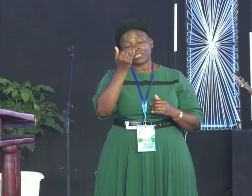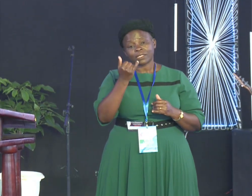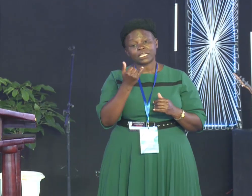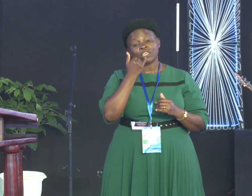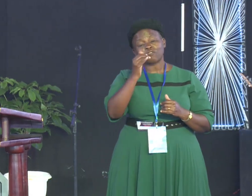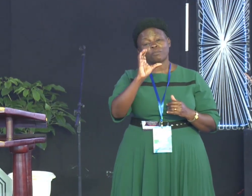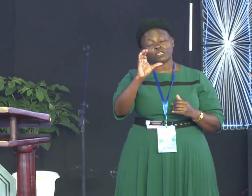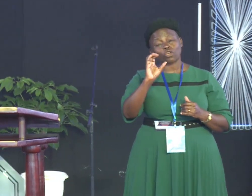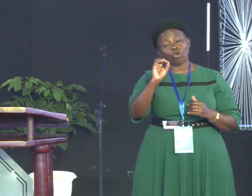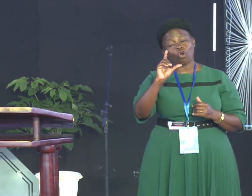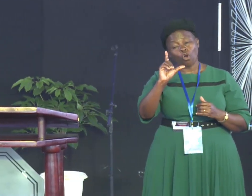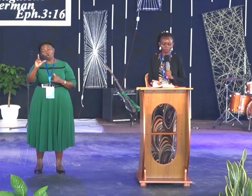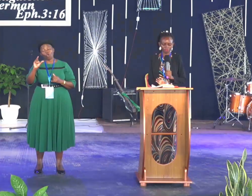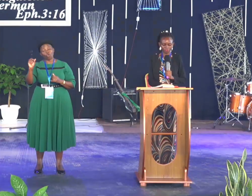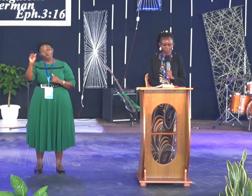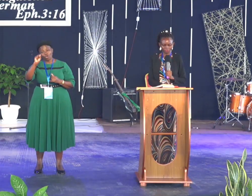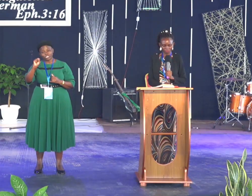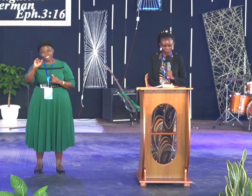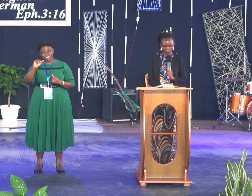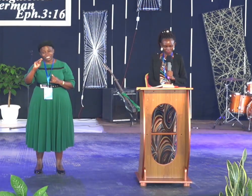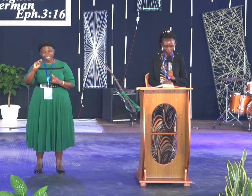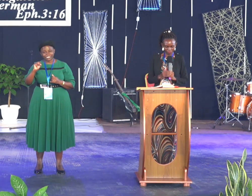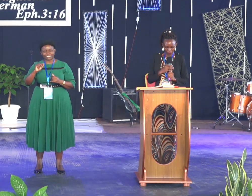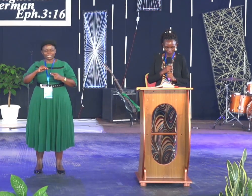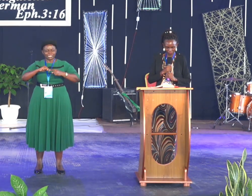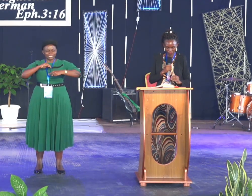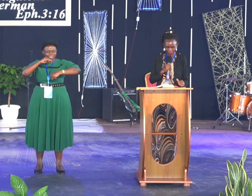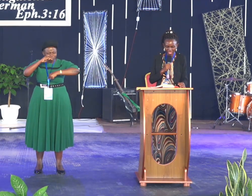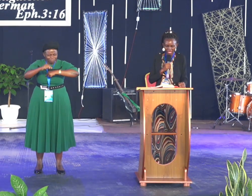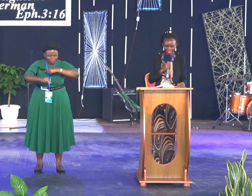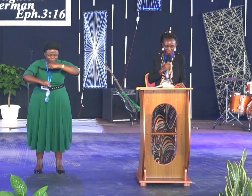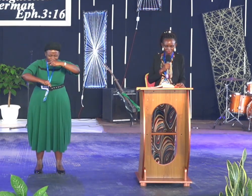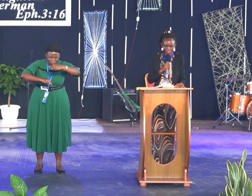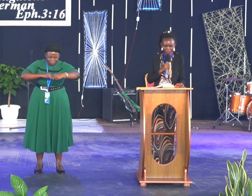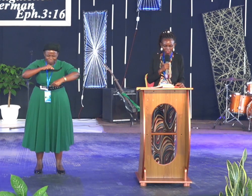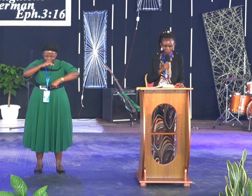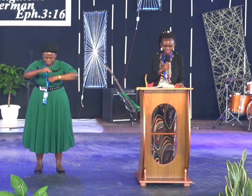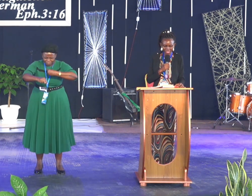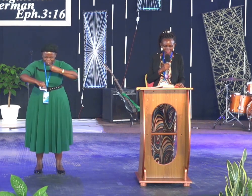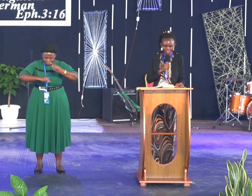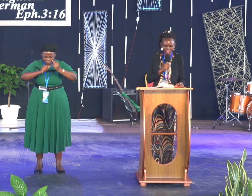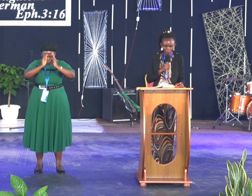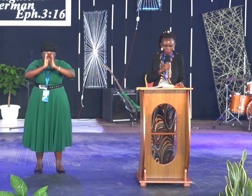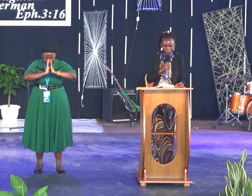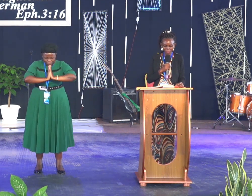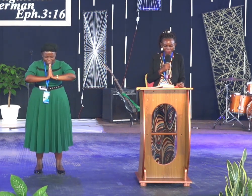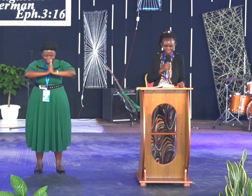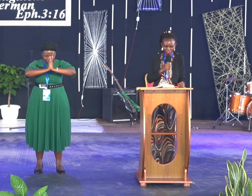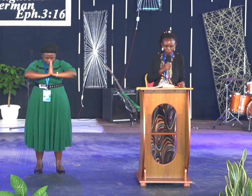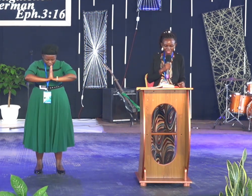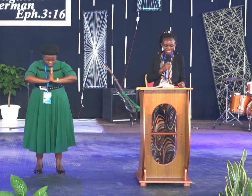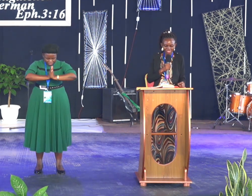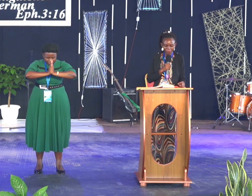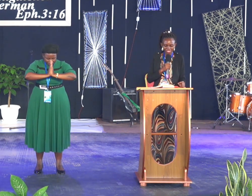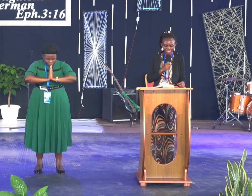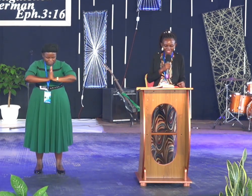n'abagamba continually honestly pray. He told the Colossians in chapter 4 and verse